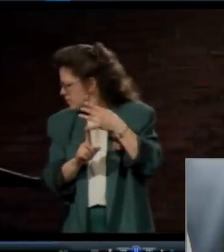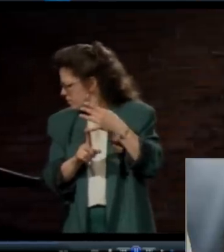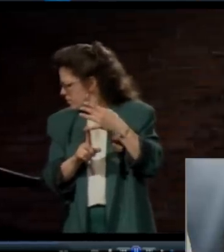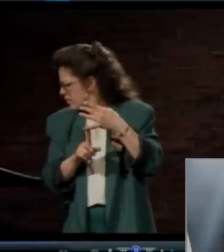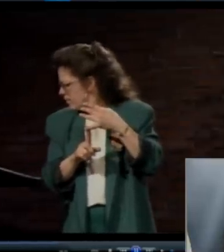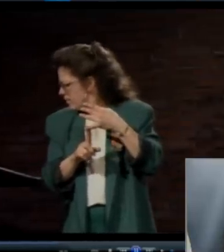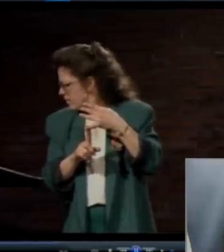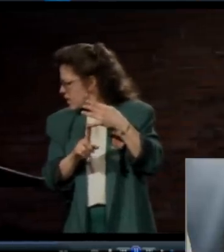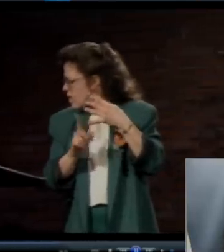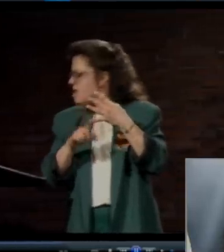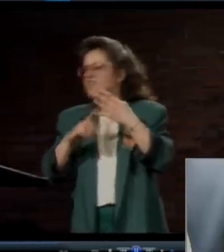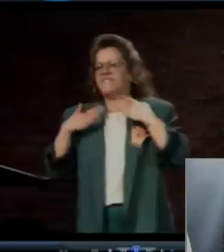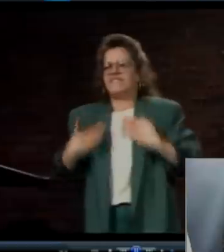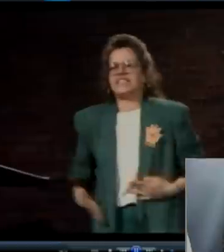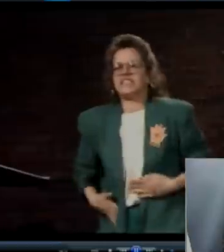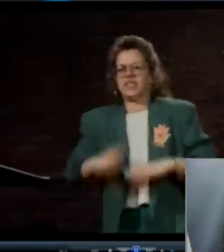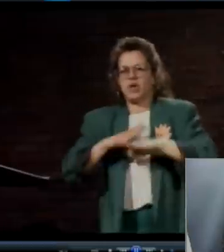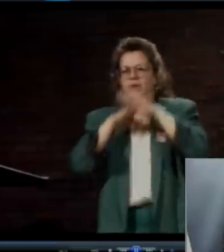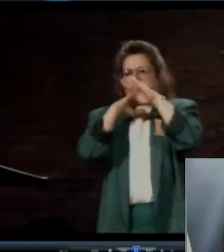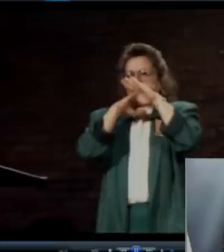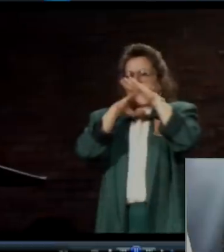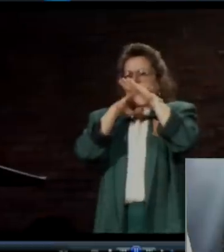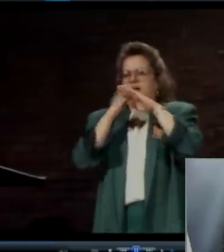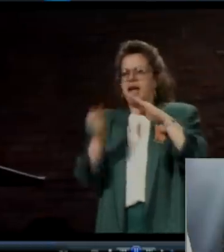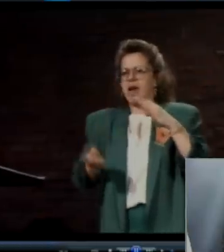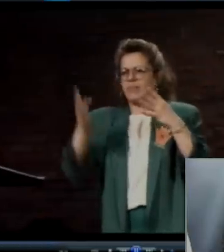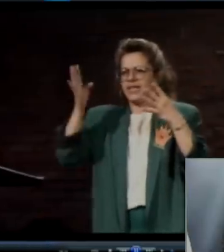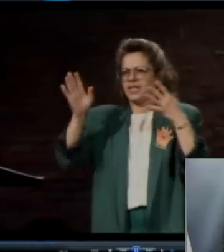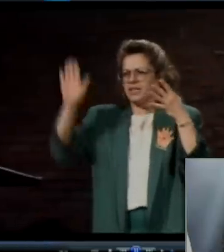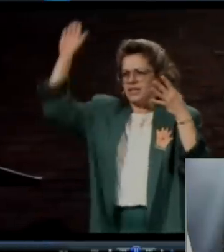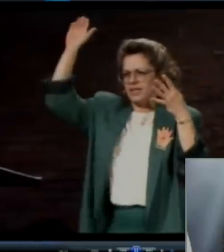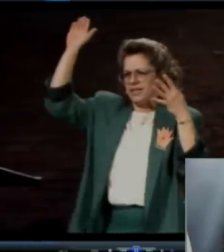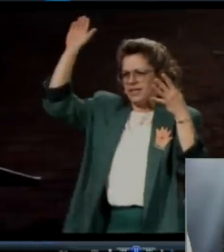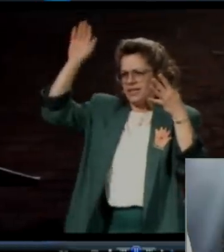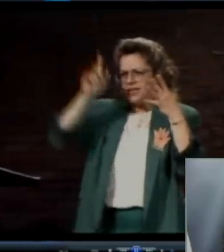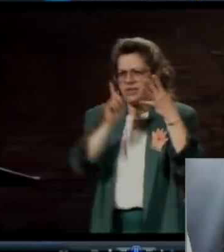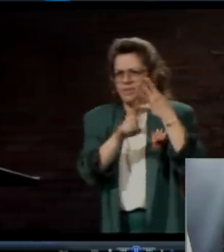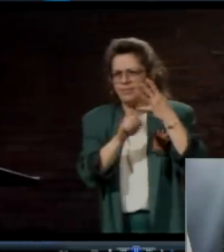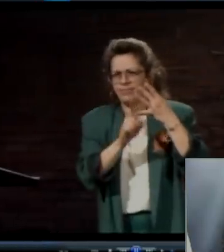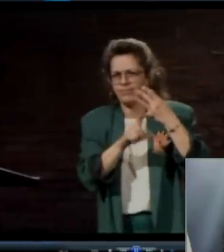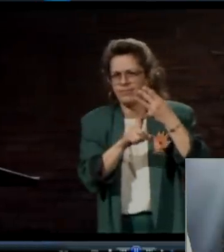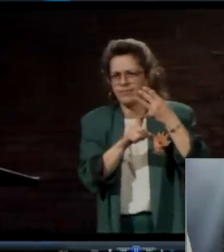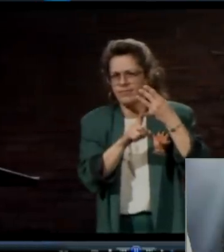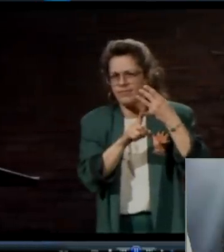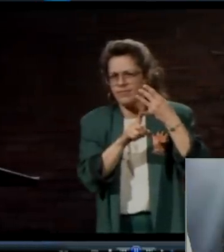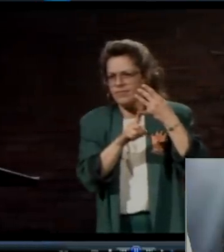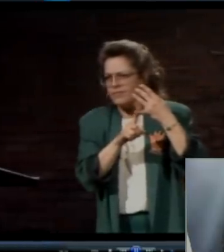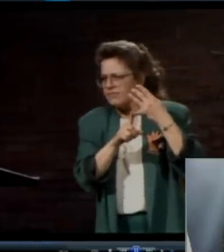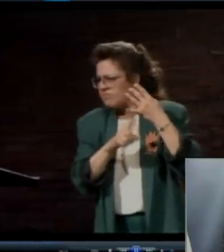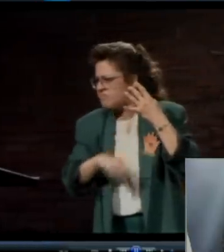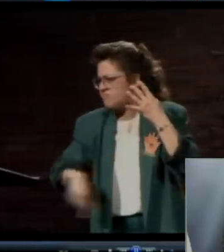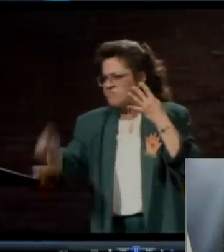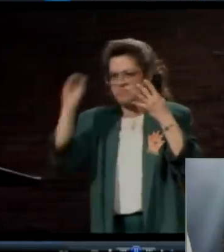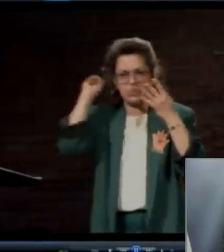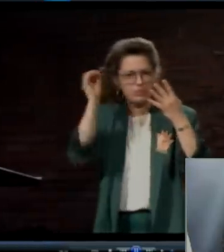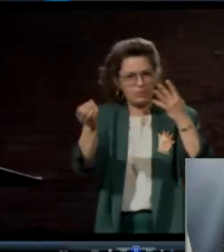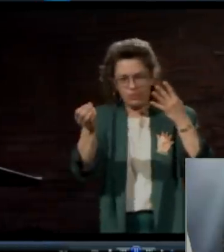impaired. For number 4, that option was physically disabled. How many of you believe that is the best